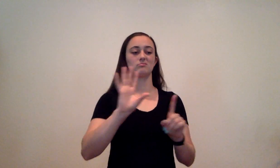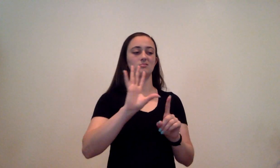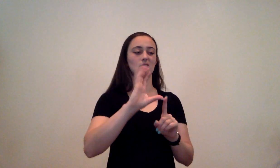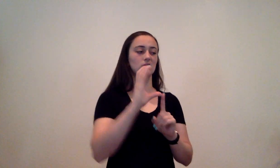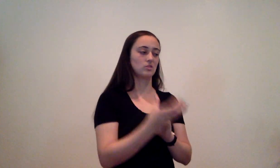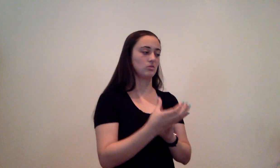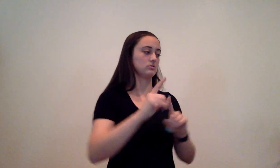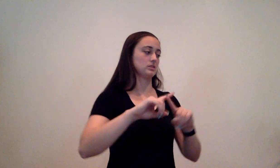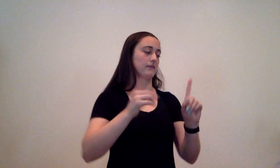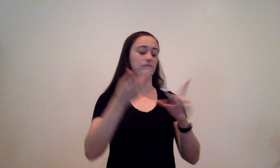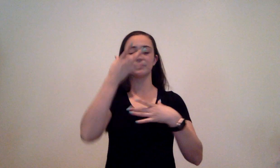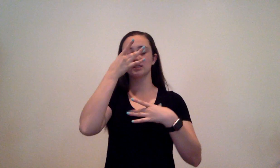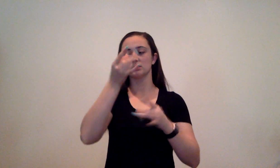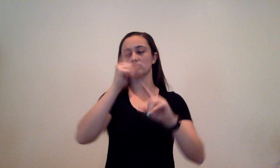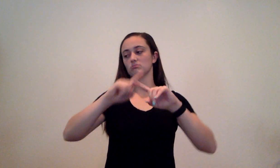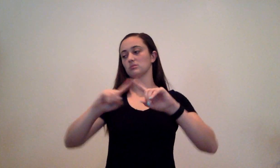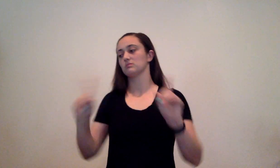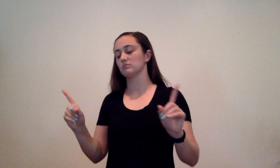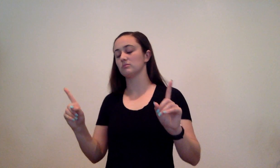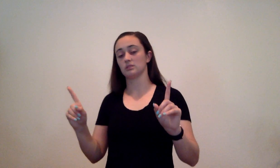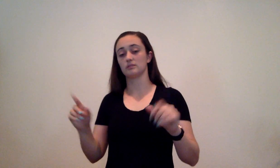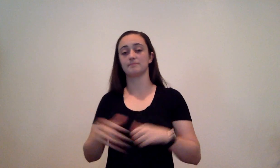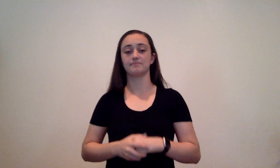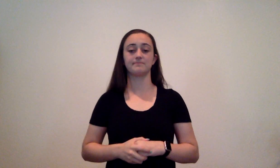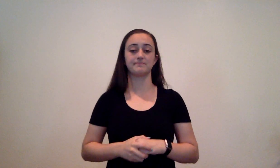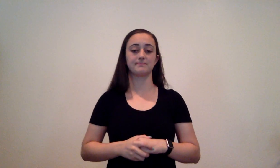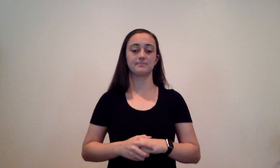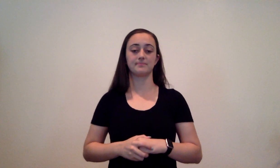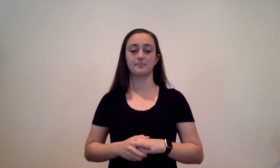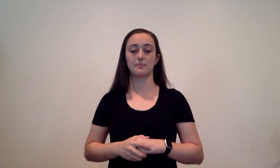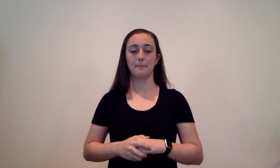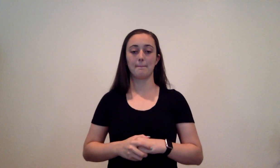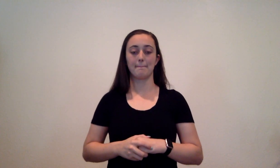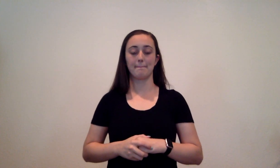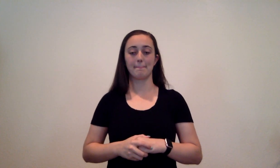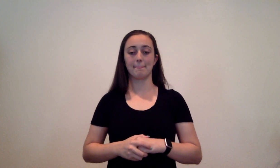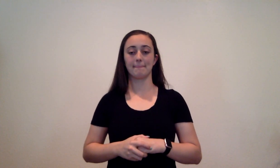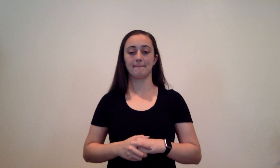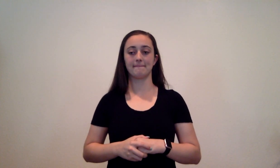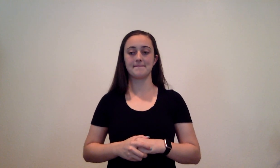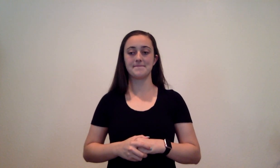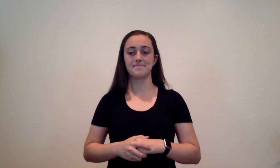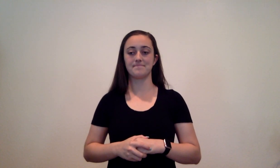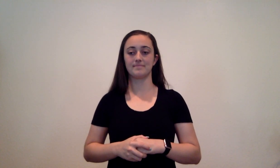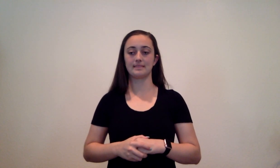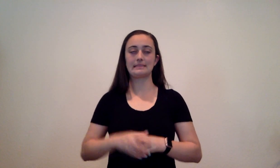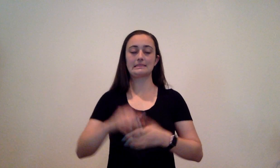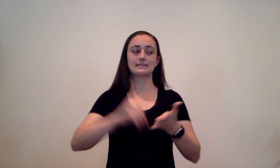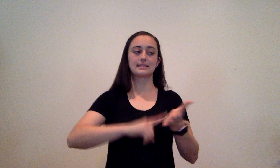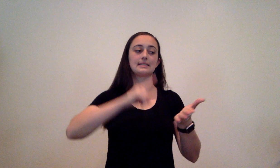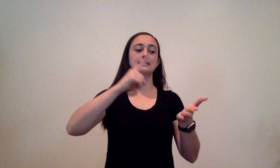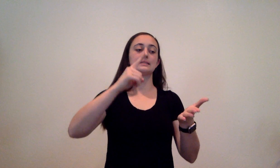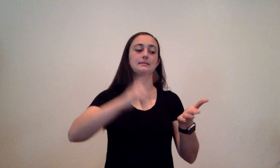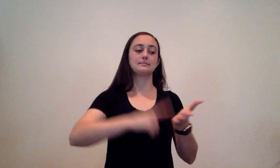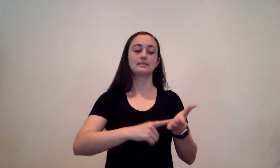different interests. So they would fight each other in wars called the